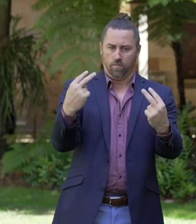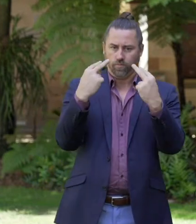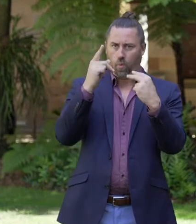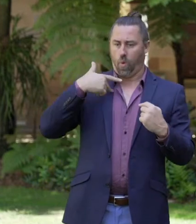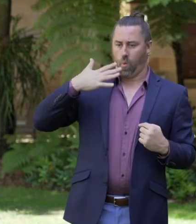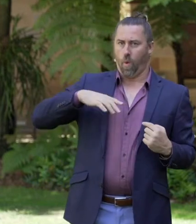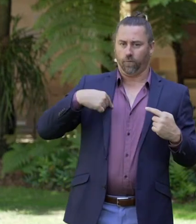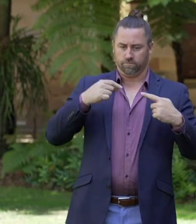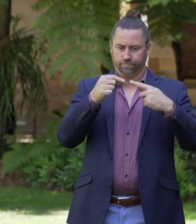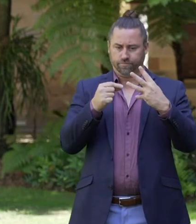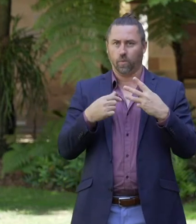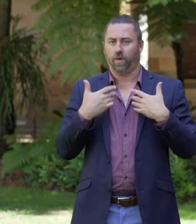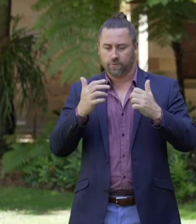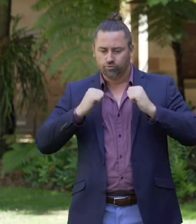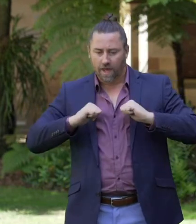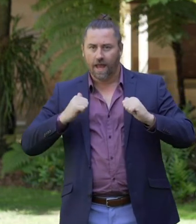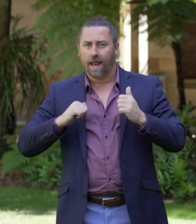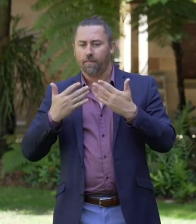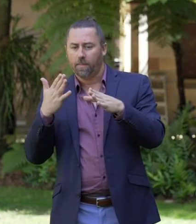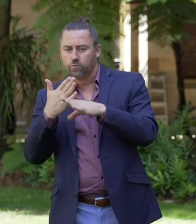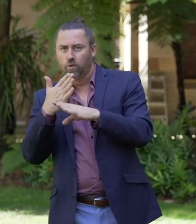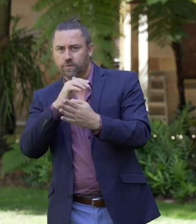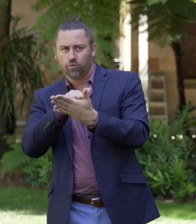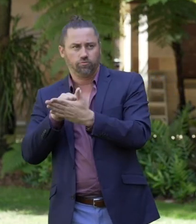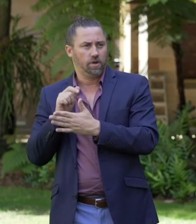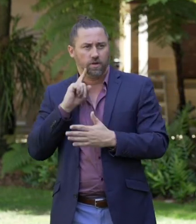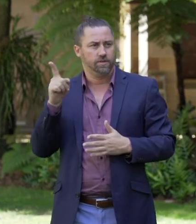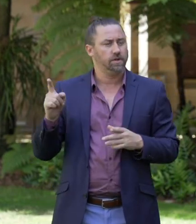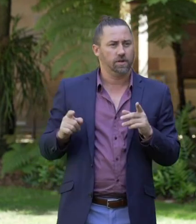and training operates. Do you have